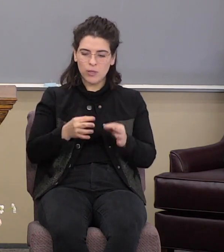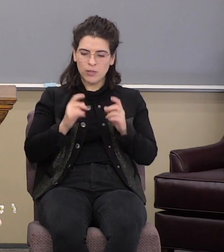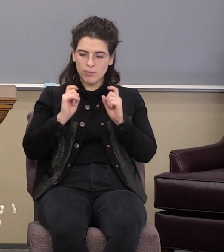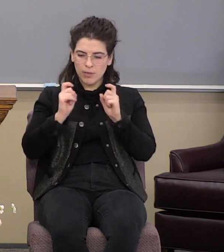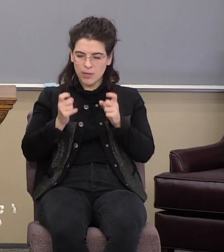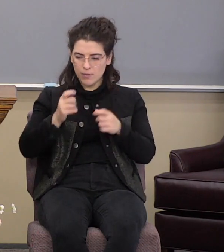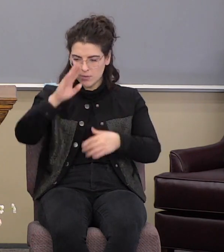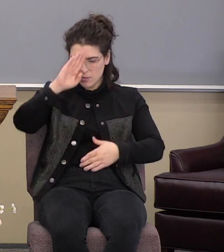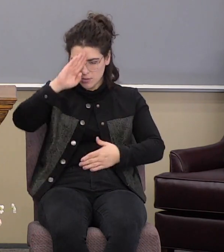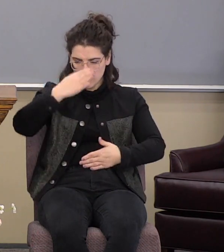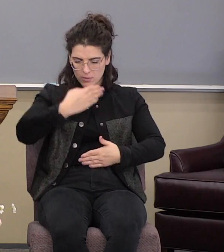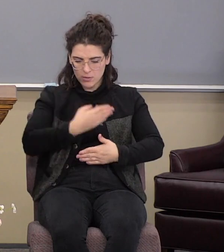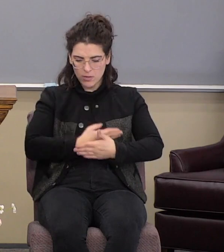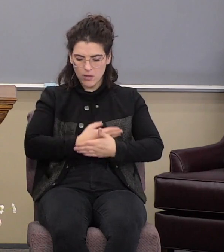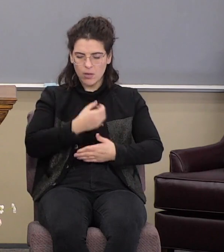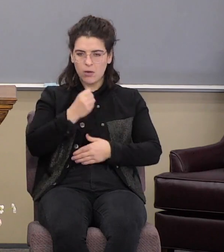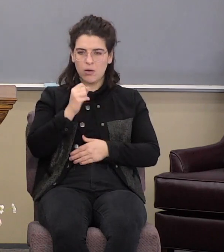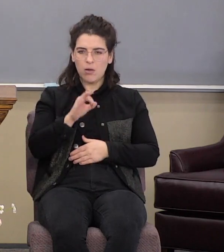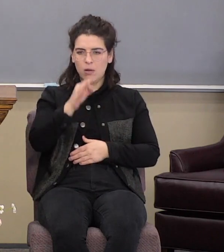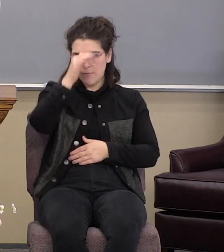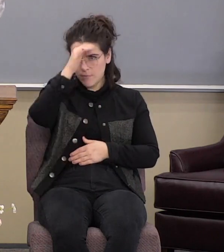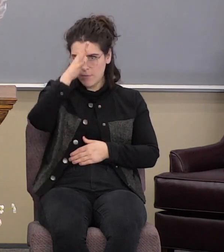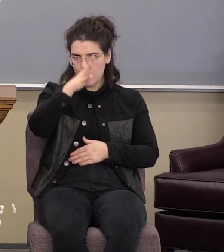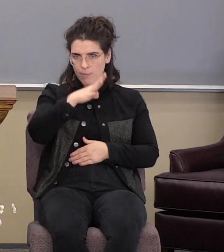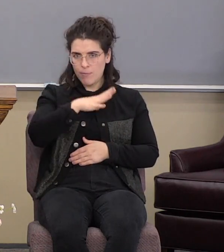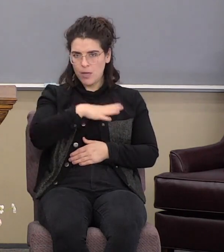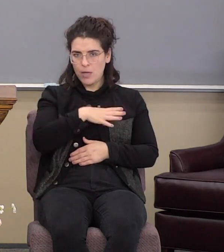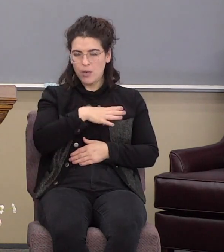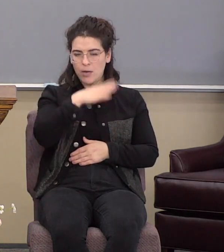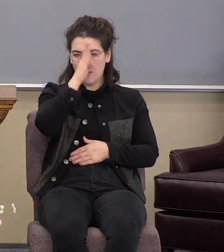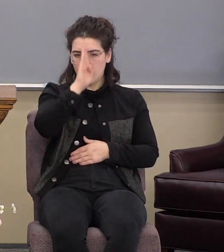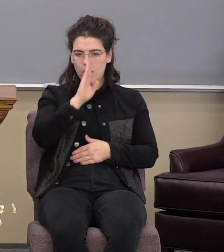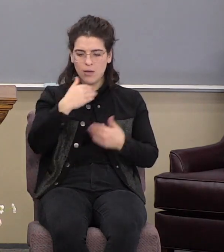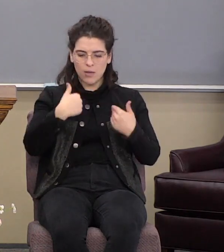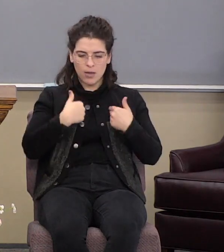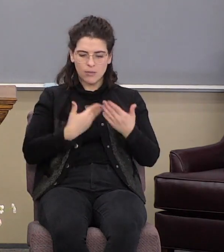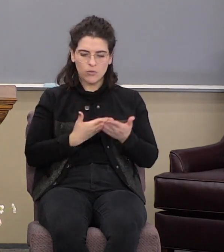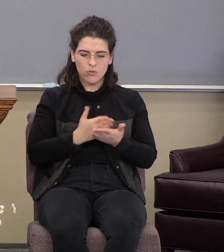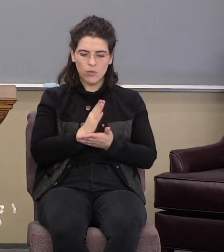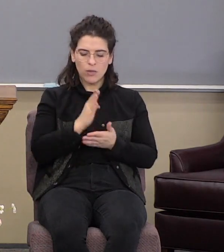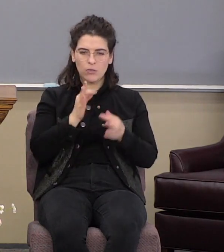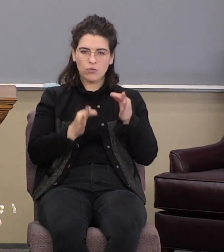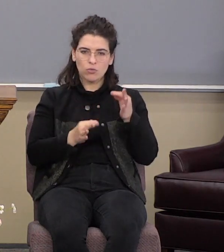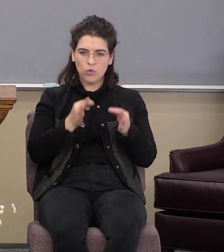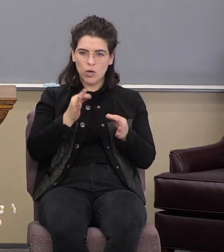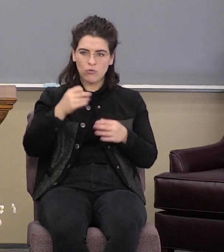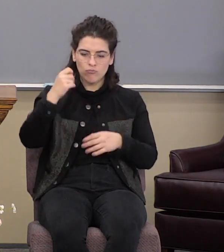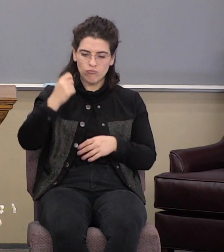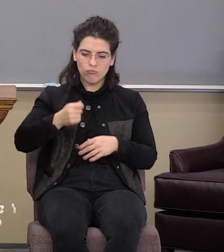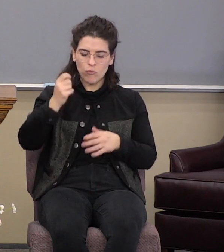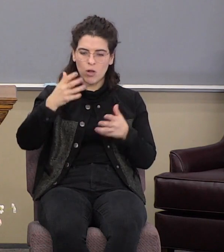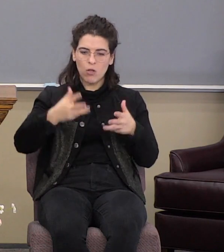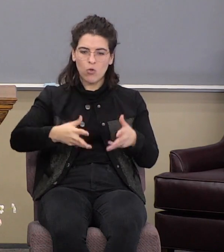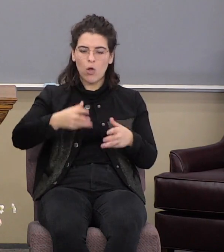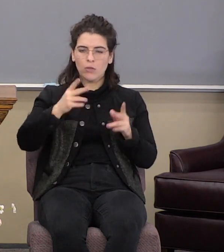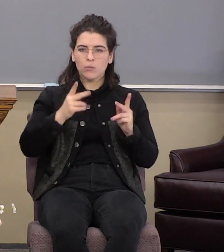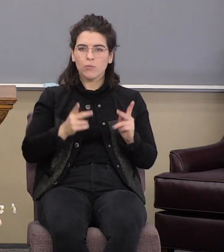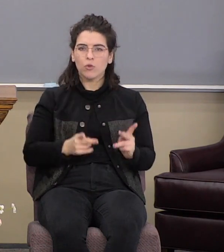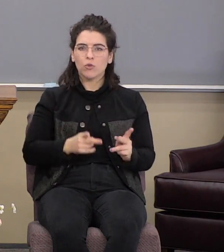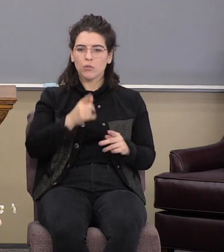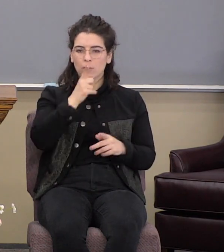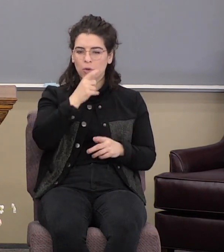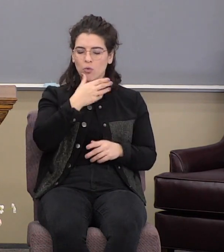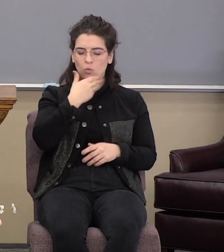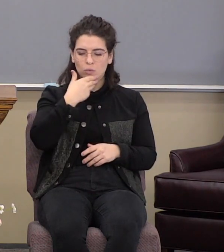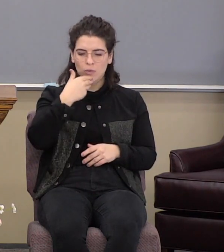of Man. God has the right to judge a lost person. But who would be in a